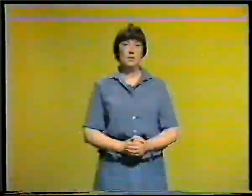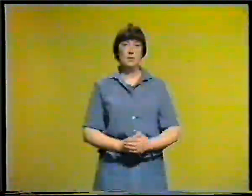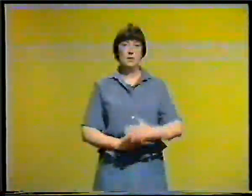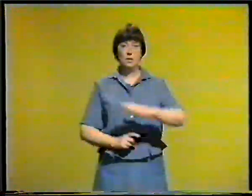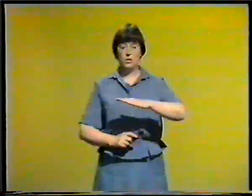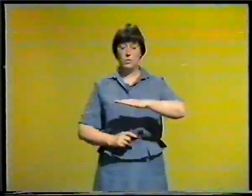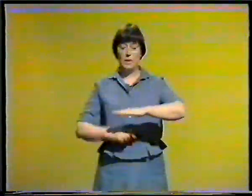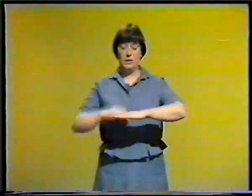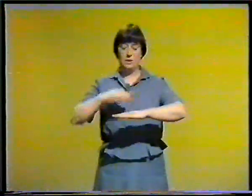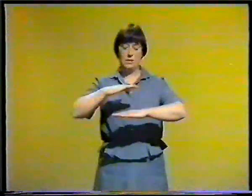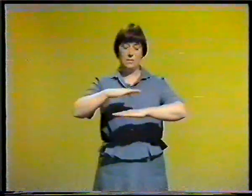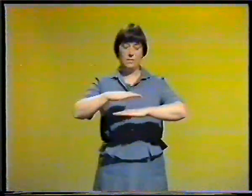to build,